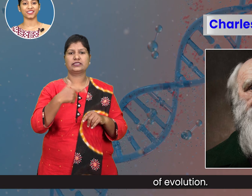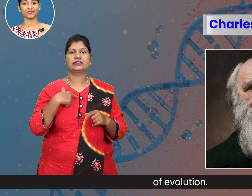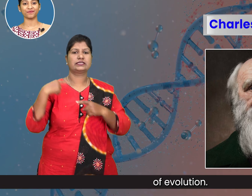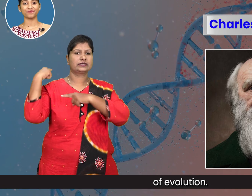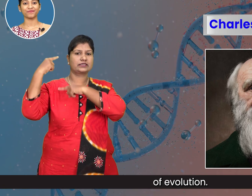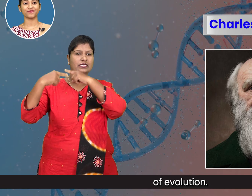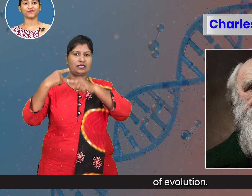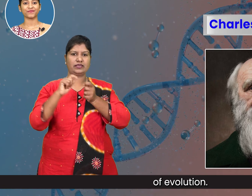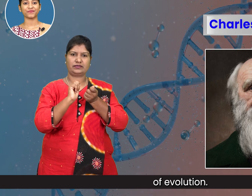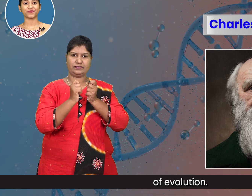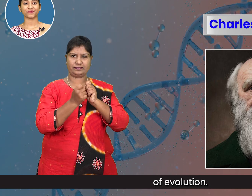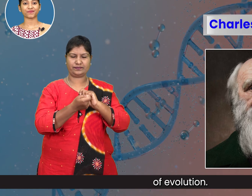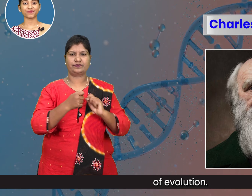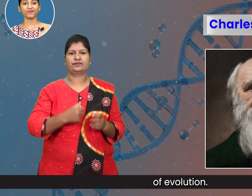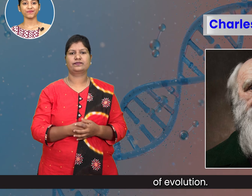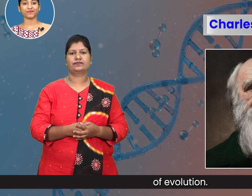evolution.